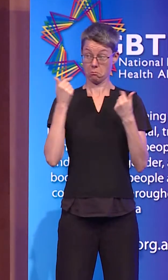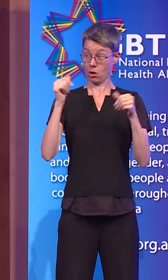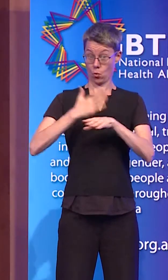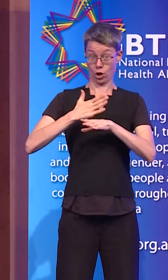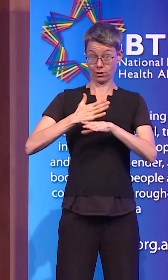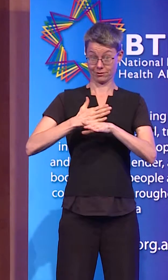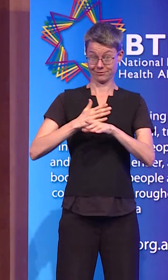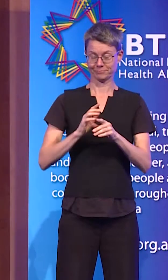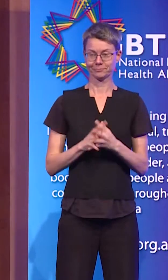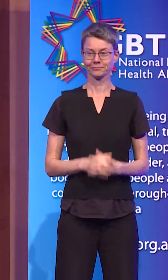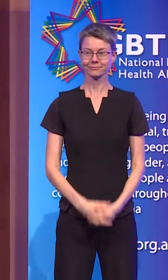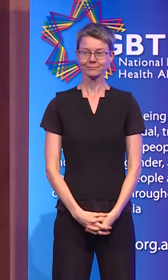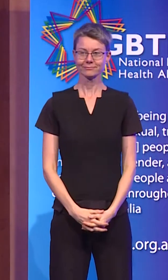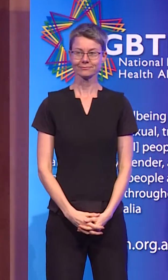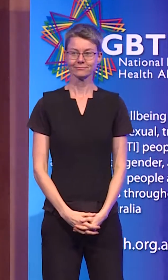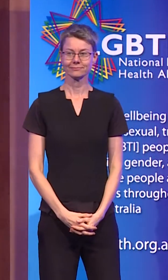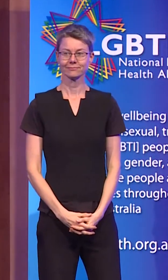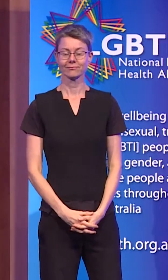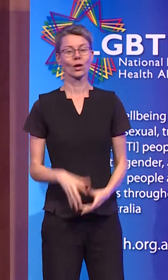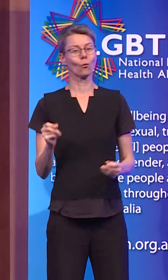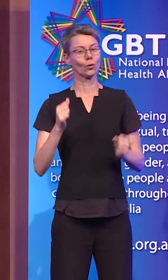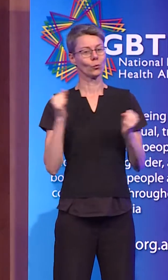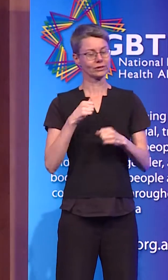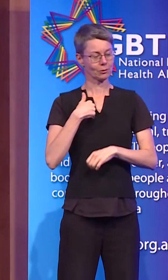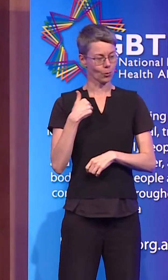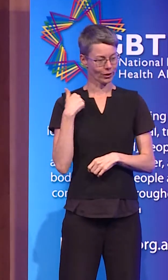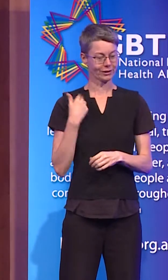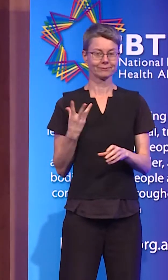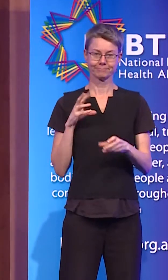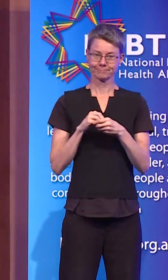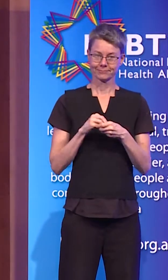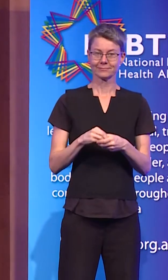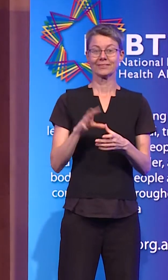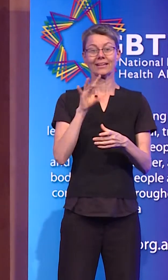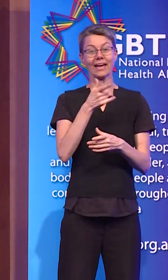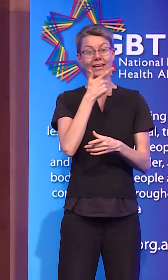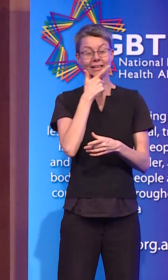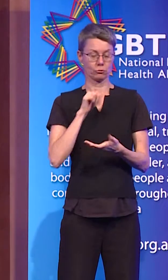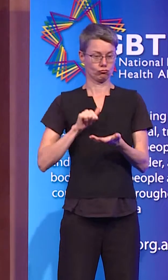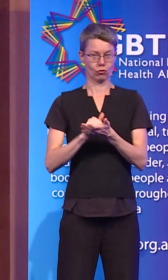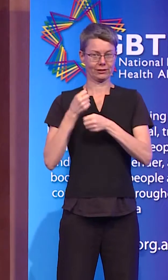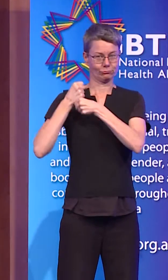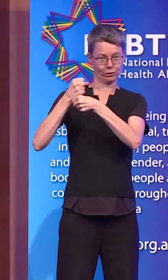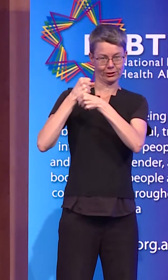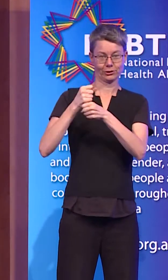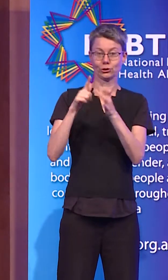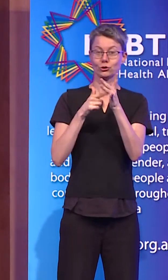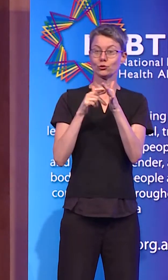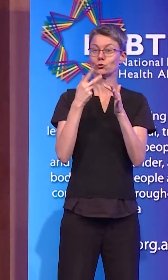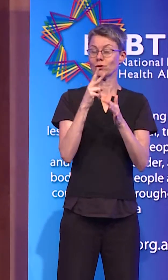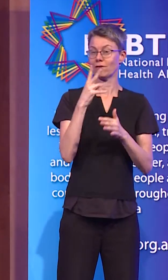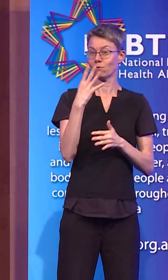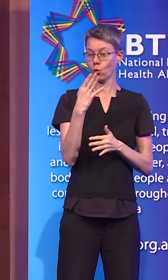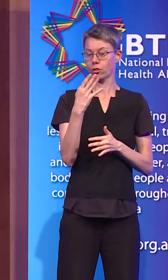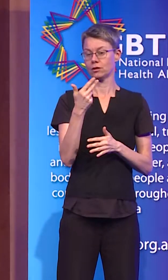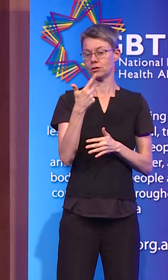now. And one crisp winter's morning, I joined a gay and lesbian rights demonstration. It was June 24th, 1978.